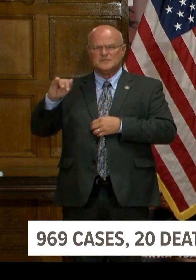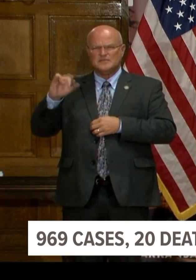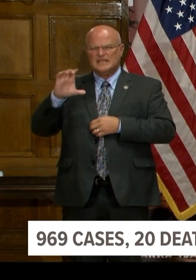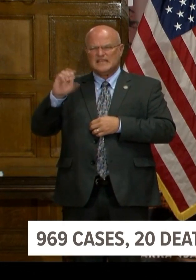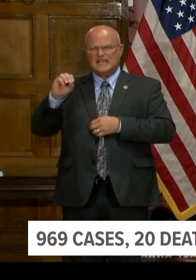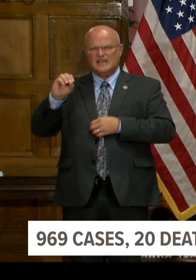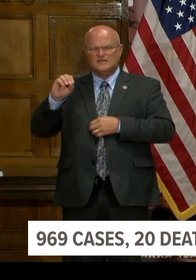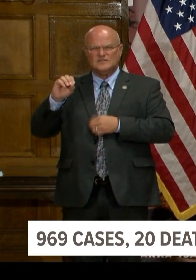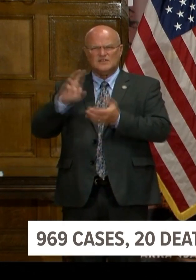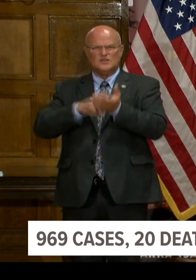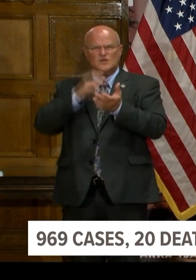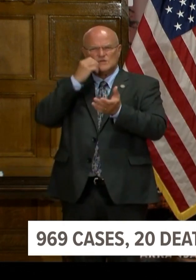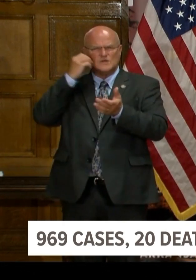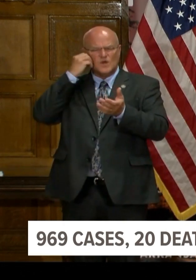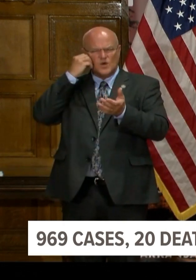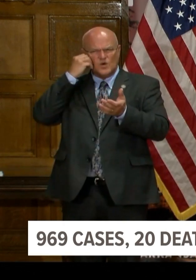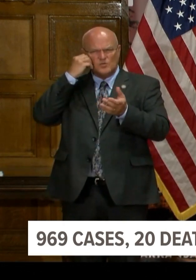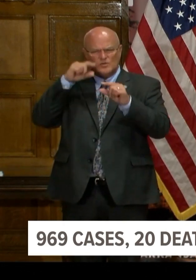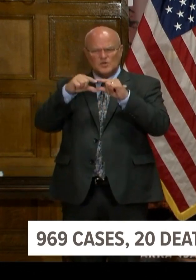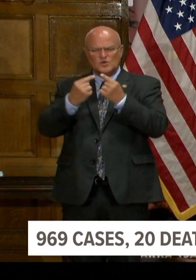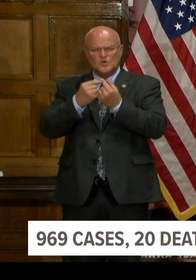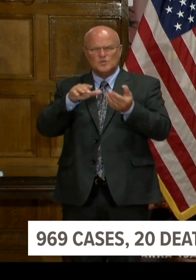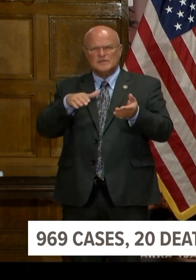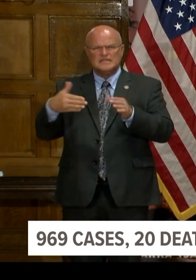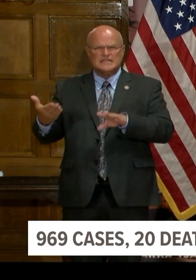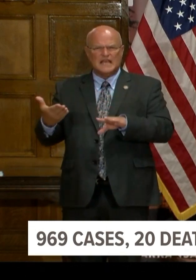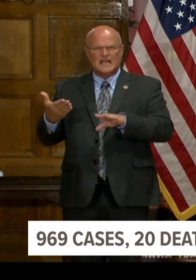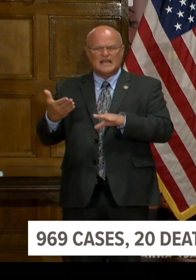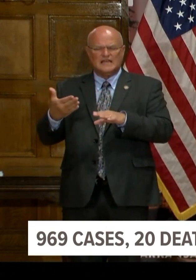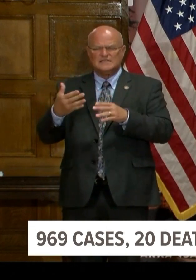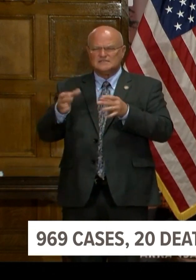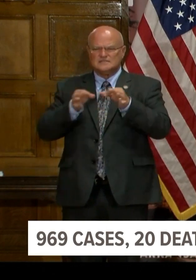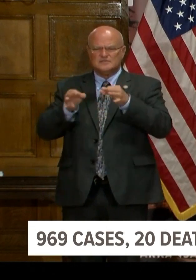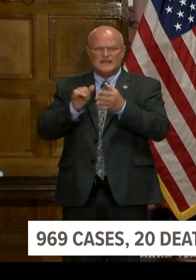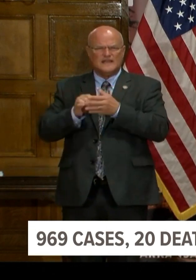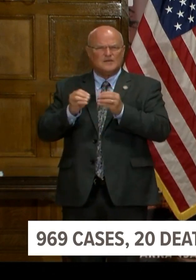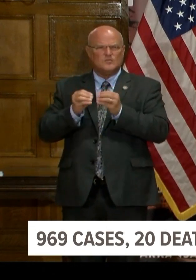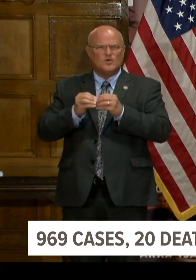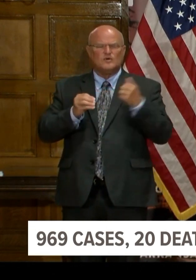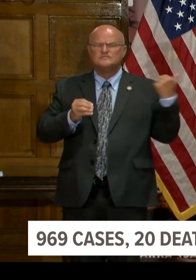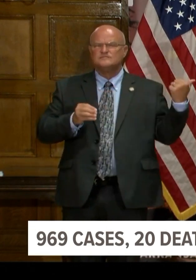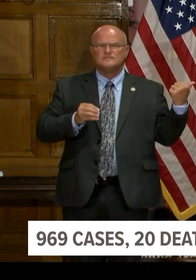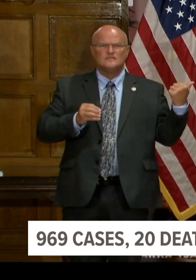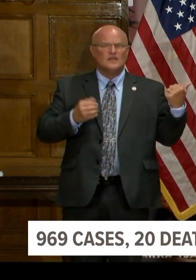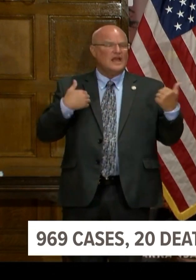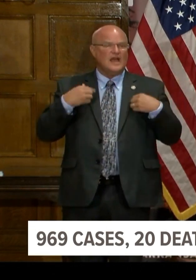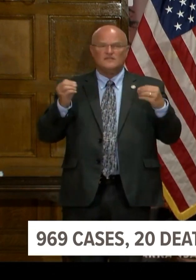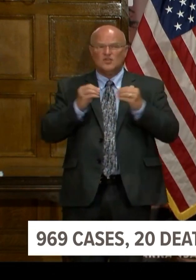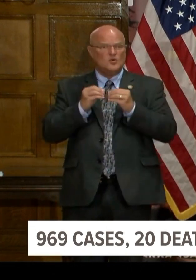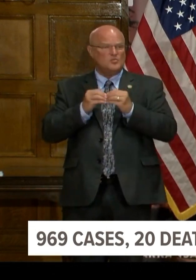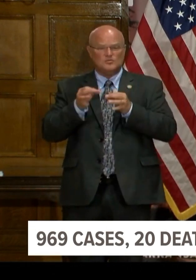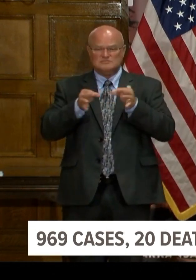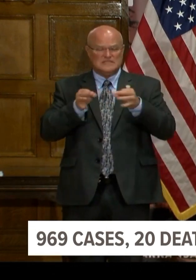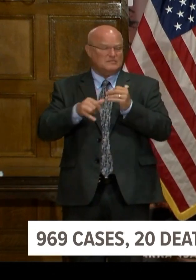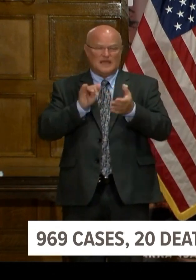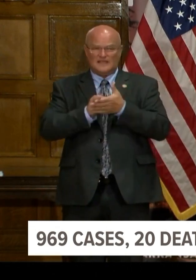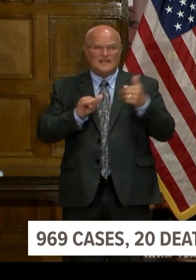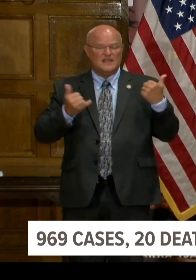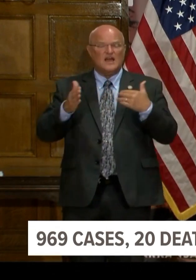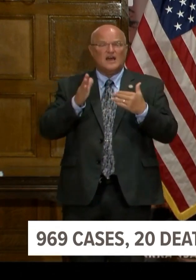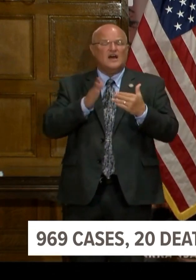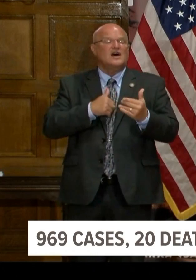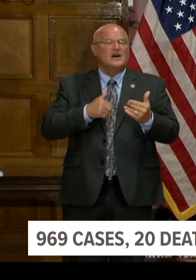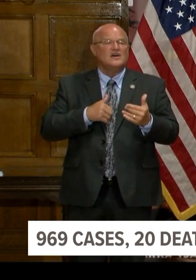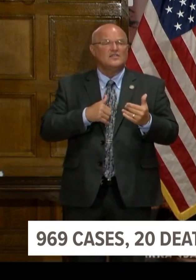contributed to this cluster or the disease getting into the nursing home? We don't have any more details on that other